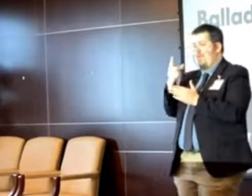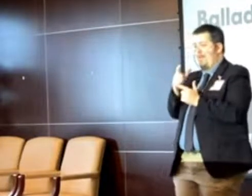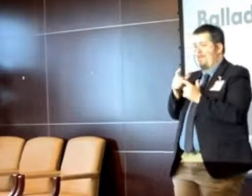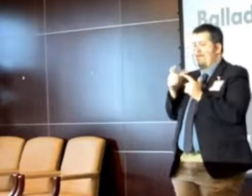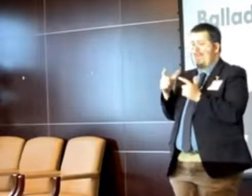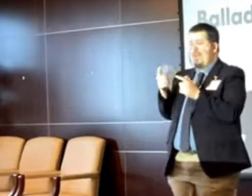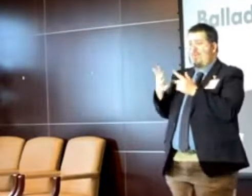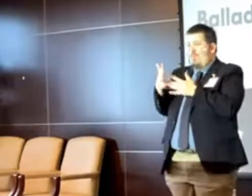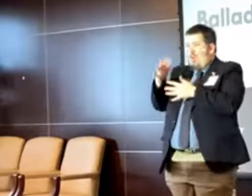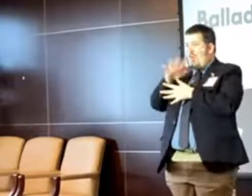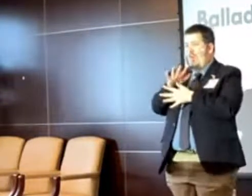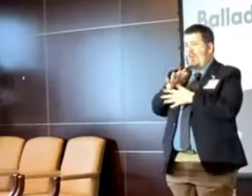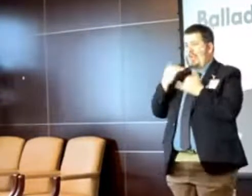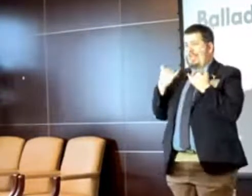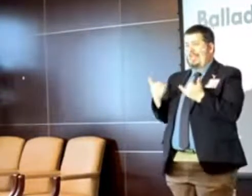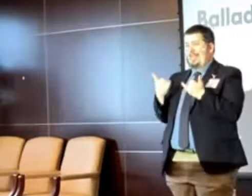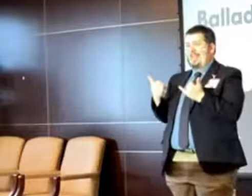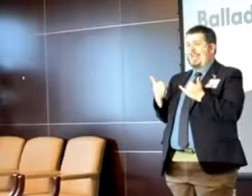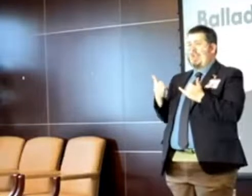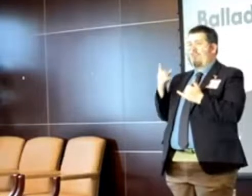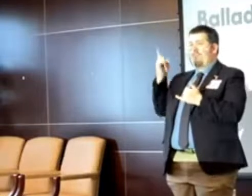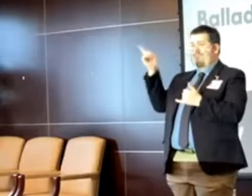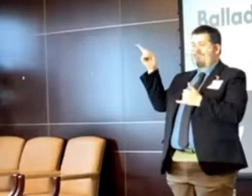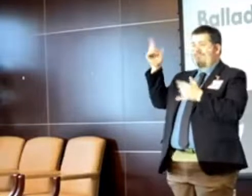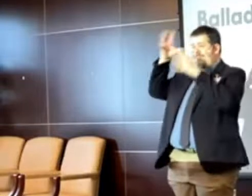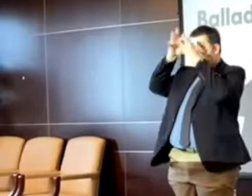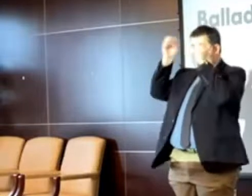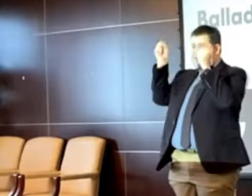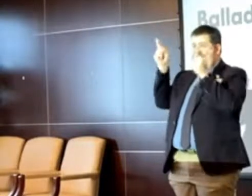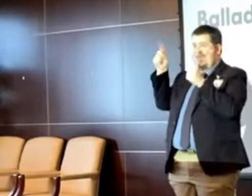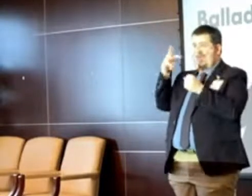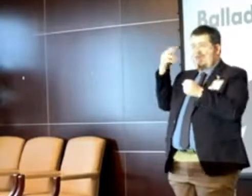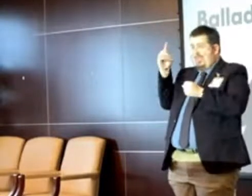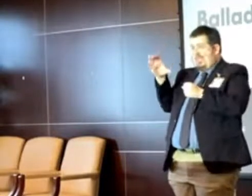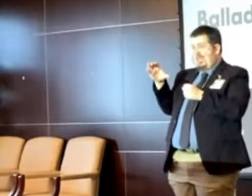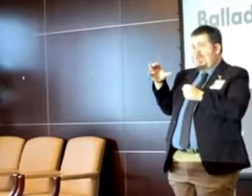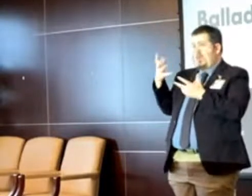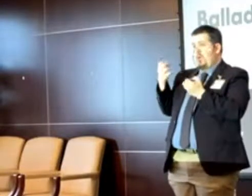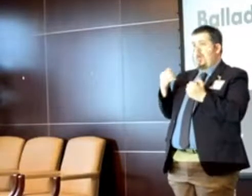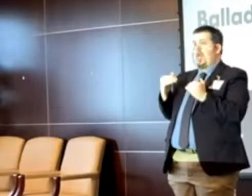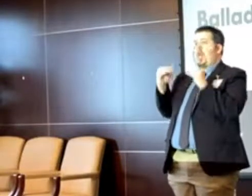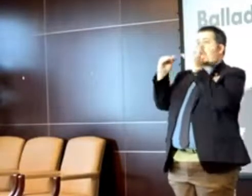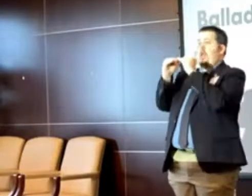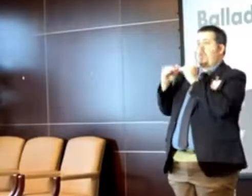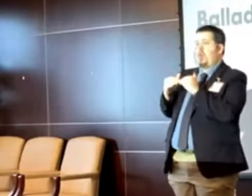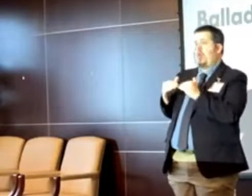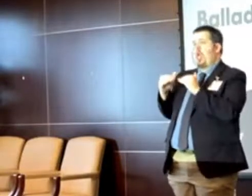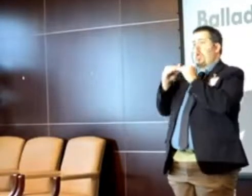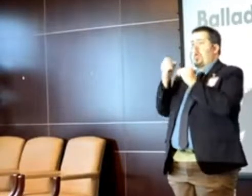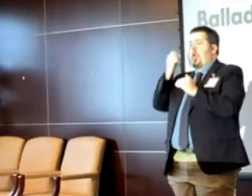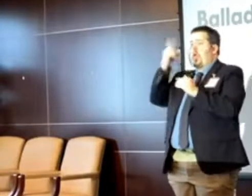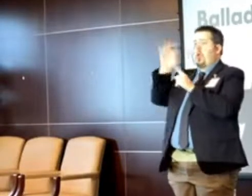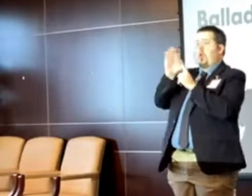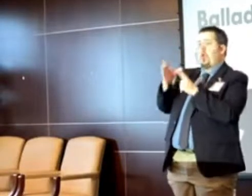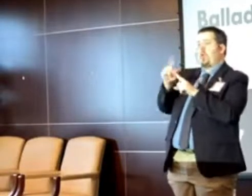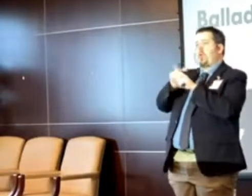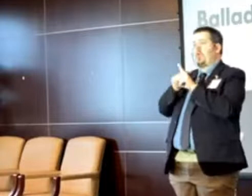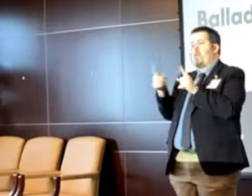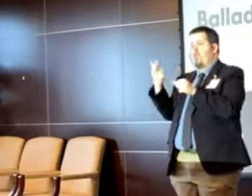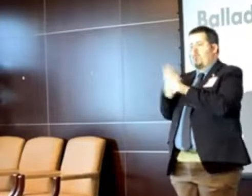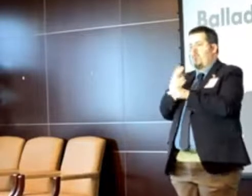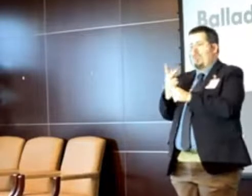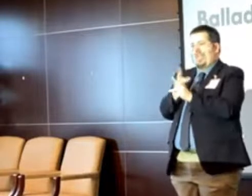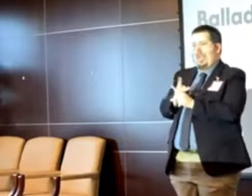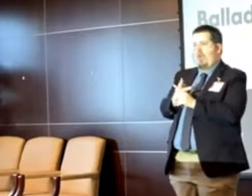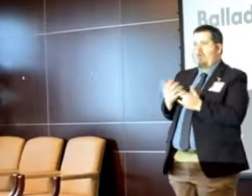big priorities of the current administration in Washington is equity. It's understanding cultural differences in the delivery of